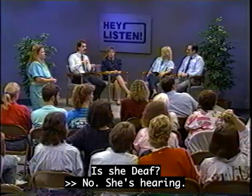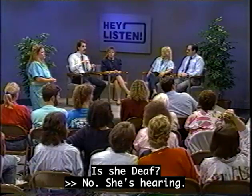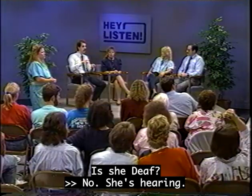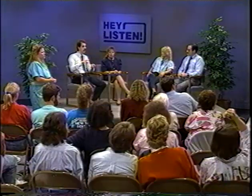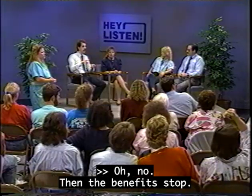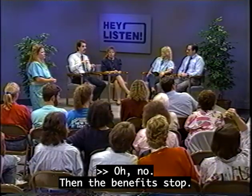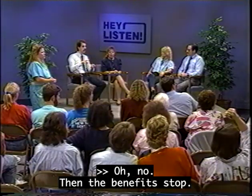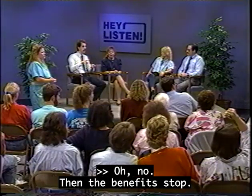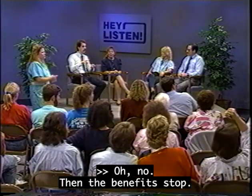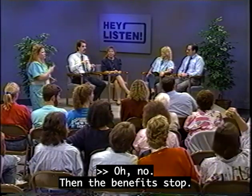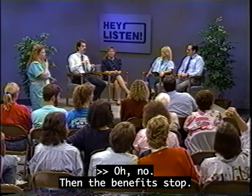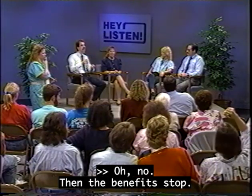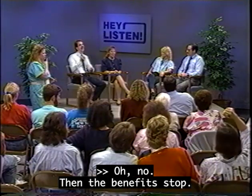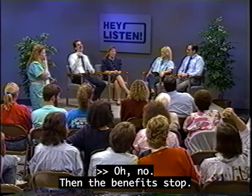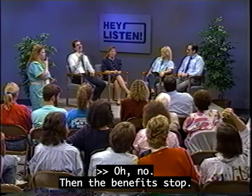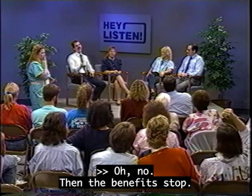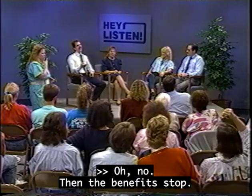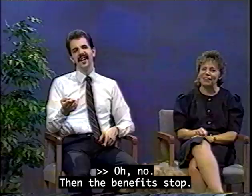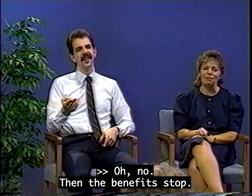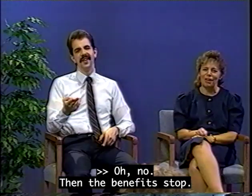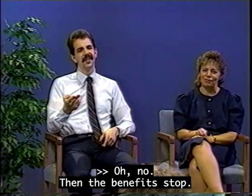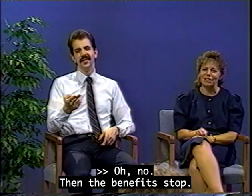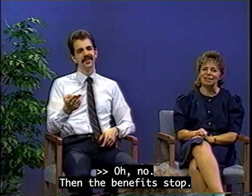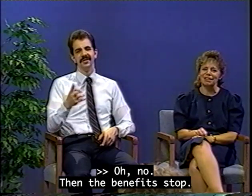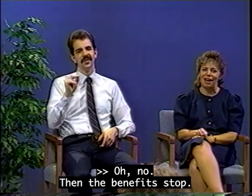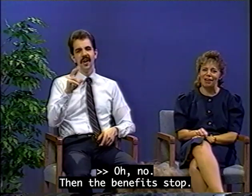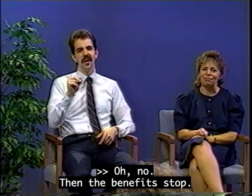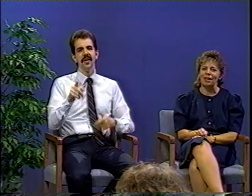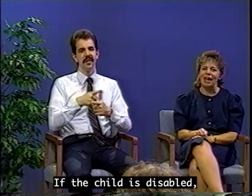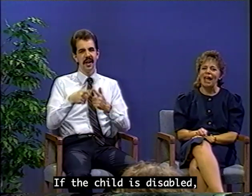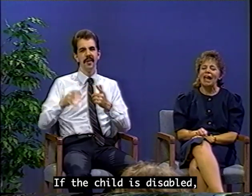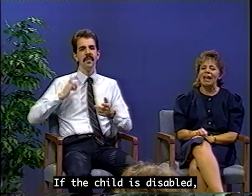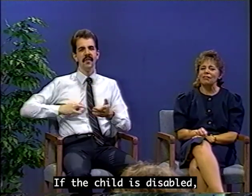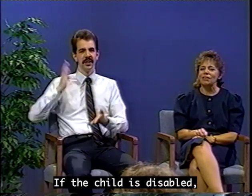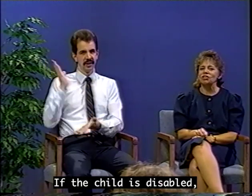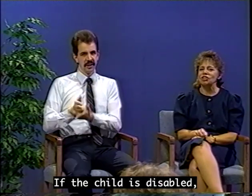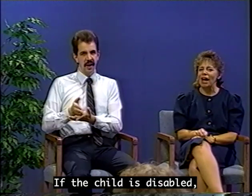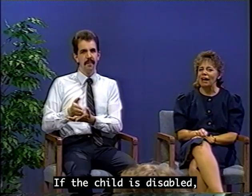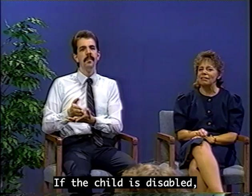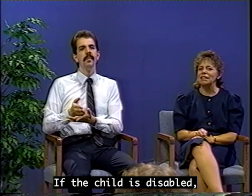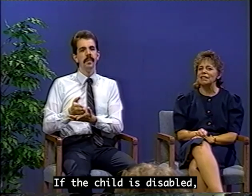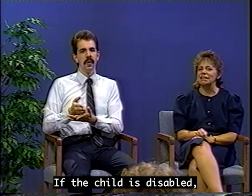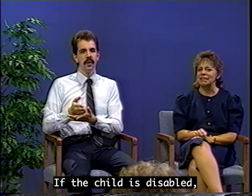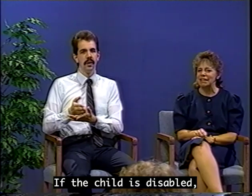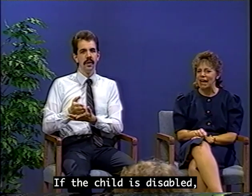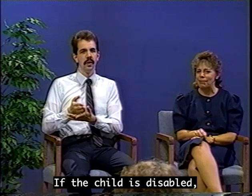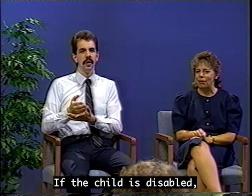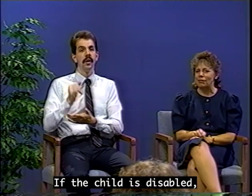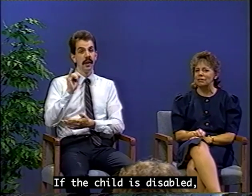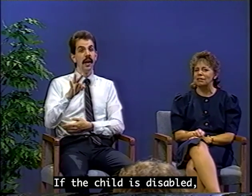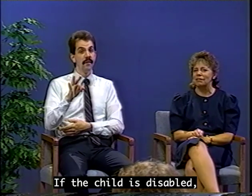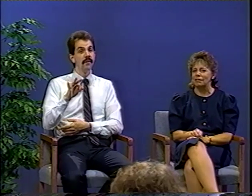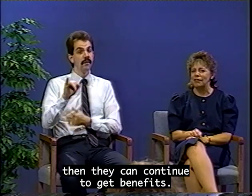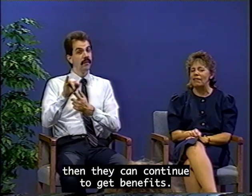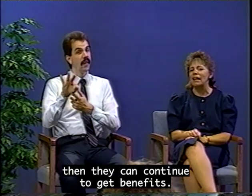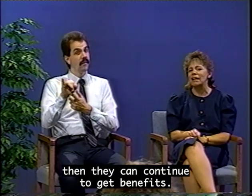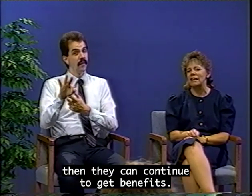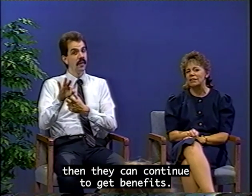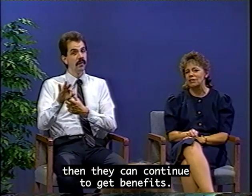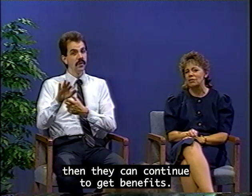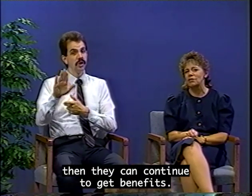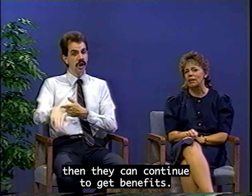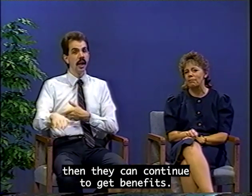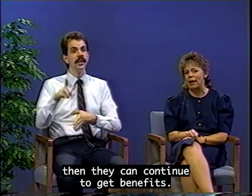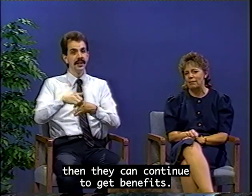No, she's hearing. Oh, no. Then the benefits stop. If the child is disabled, then they